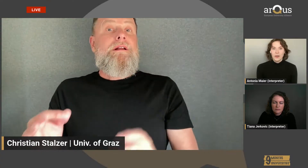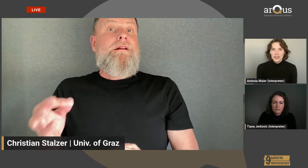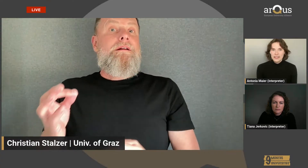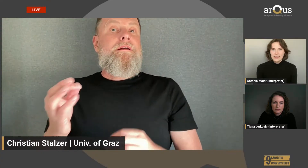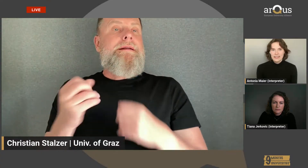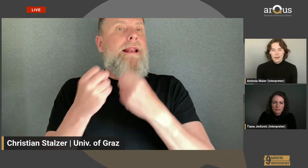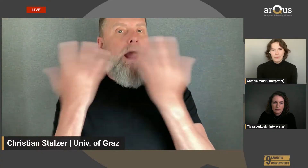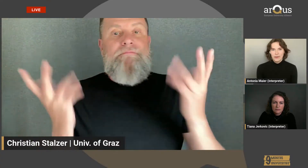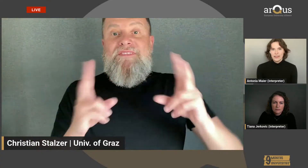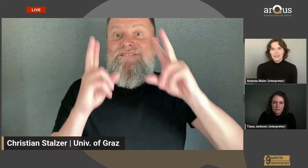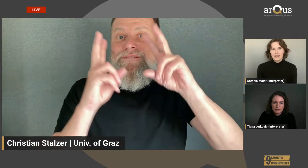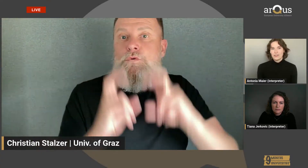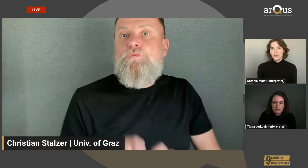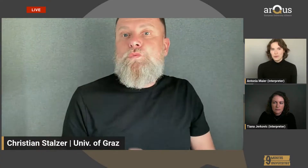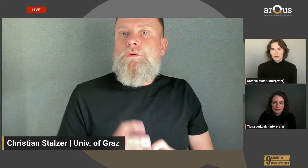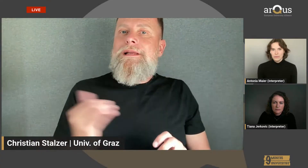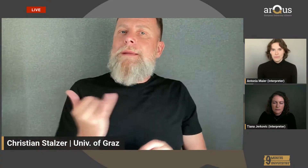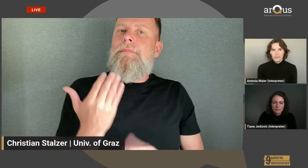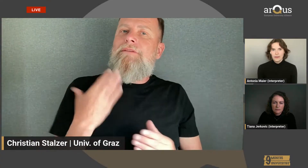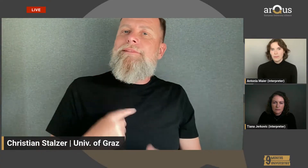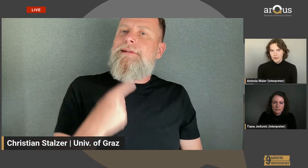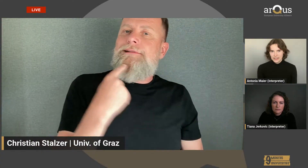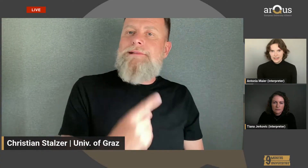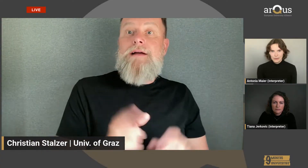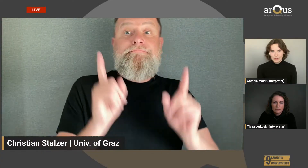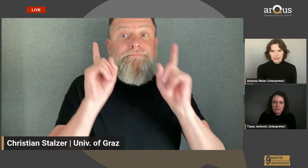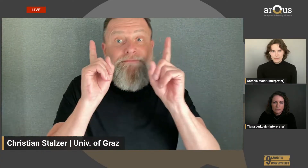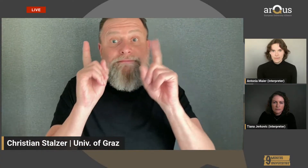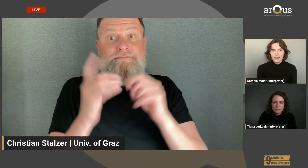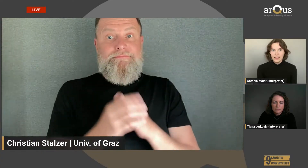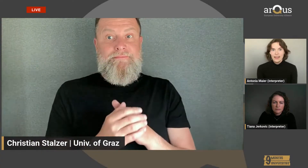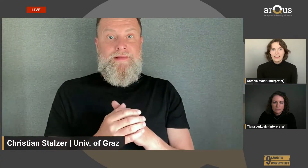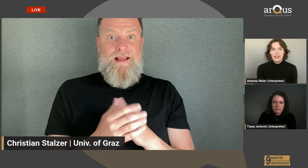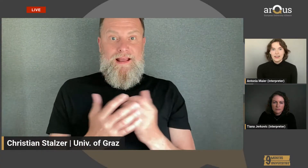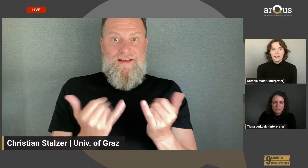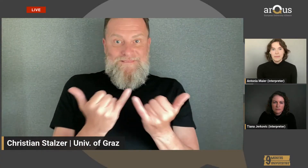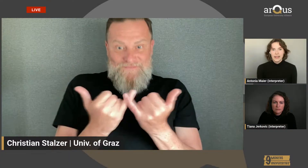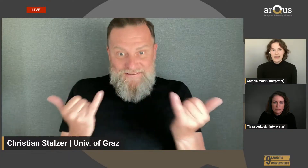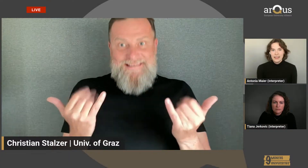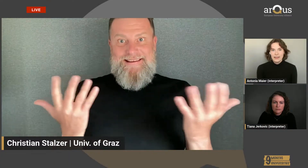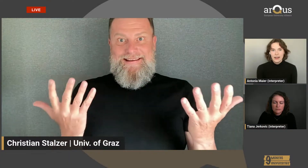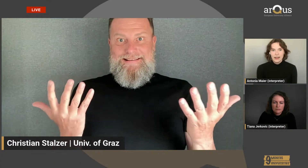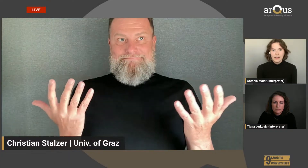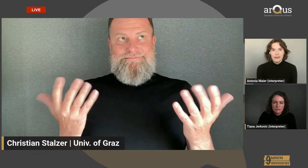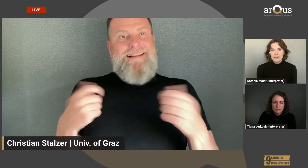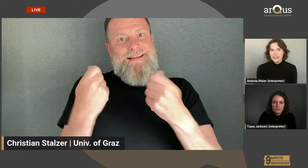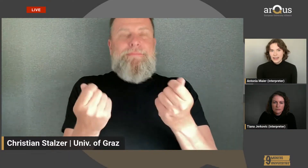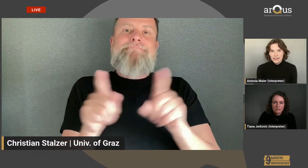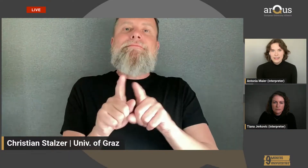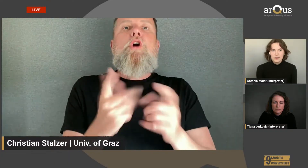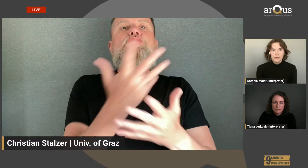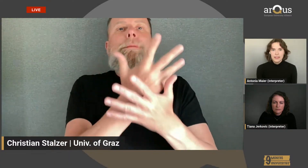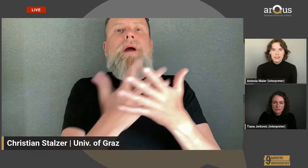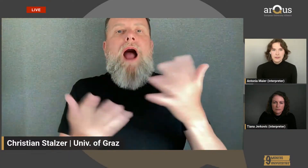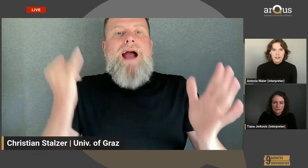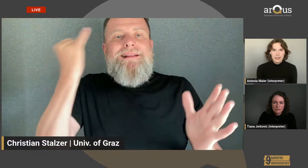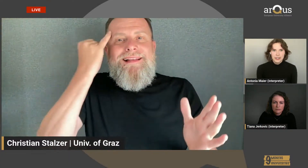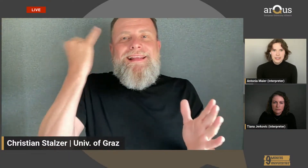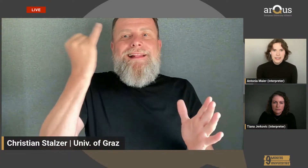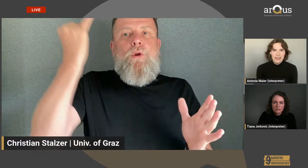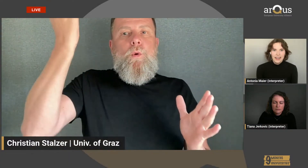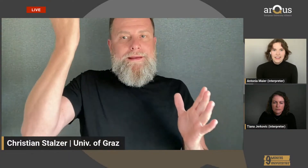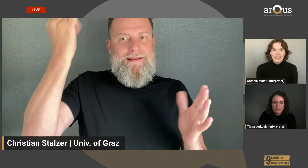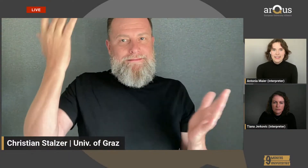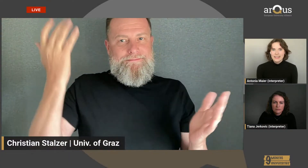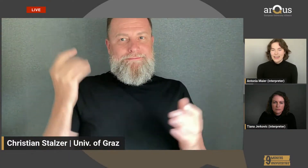is not something that is neutral, multilingualism. There are many scientists or